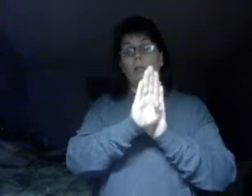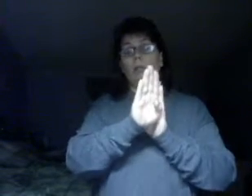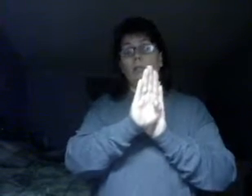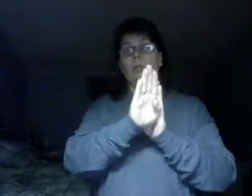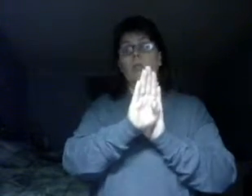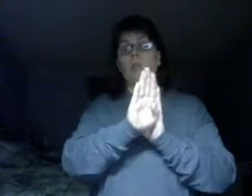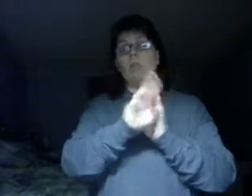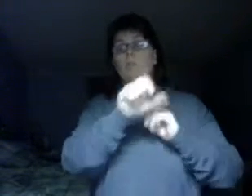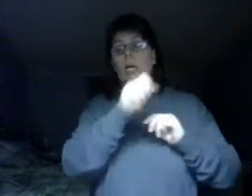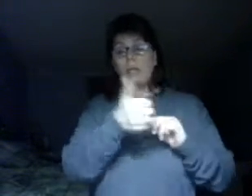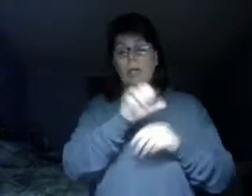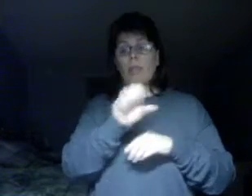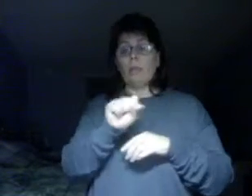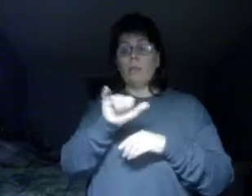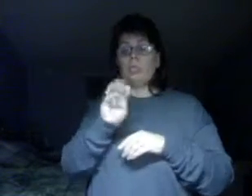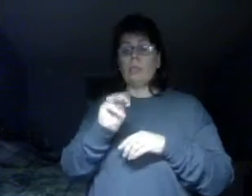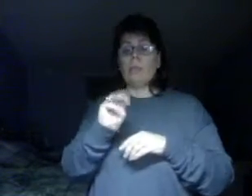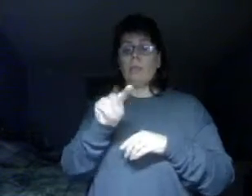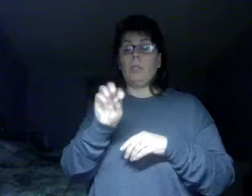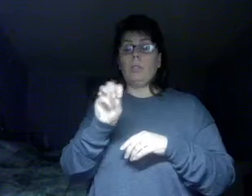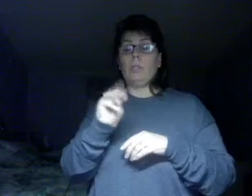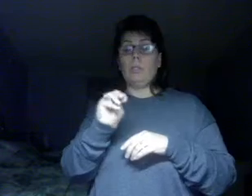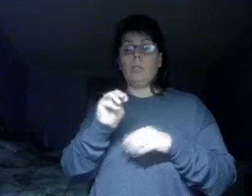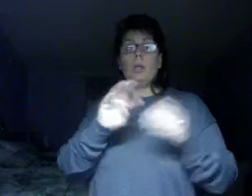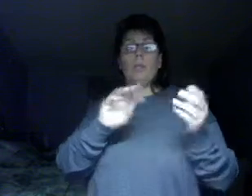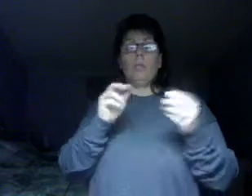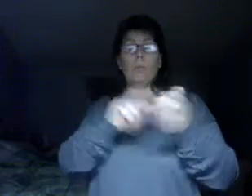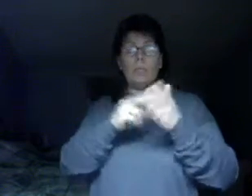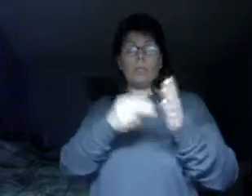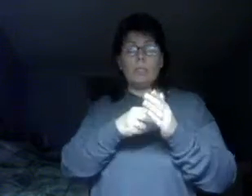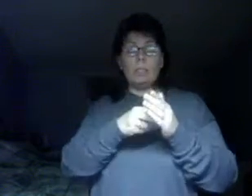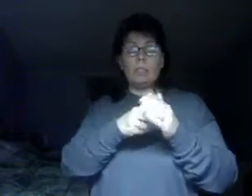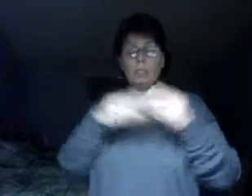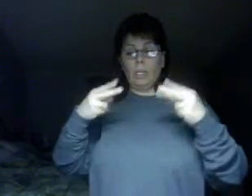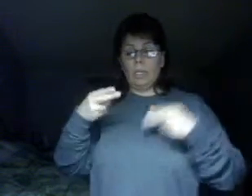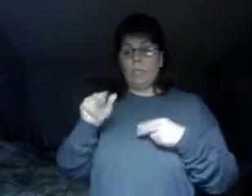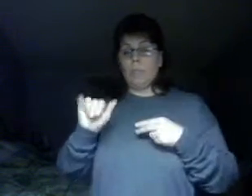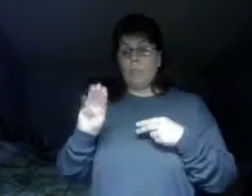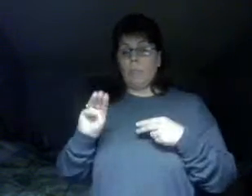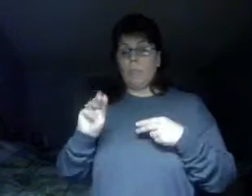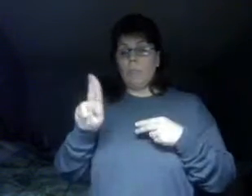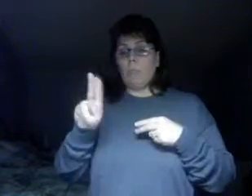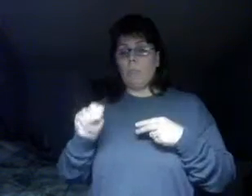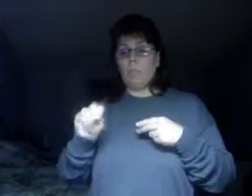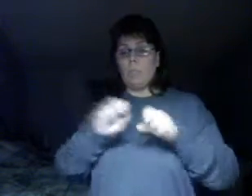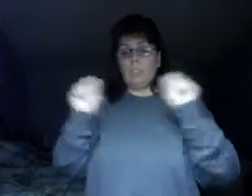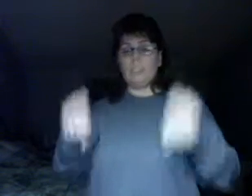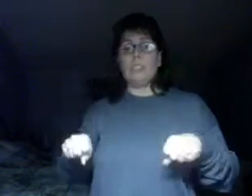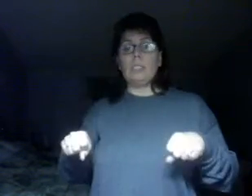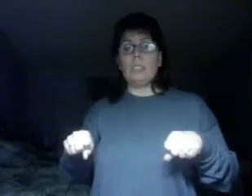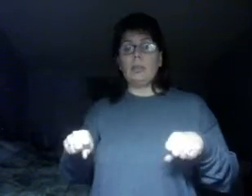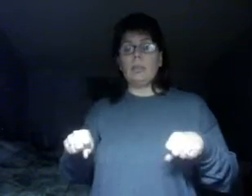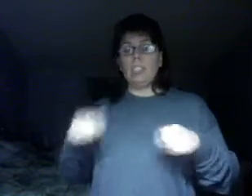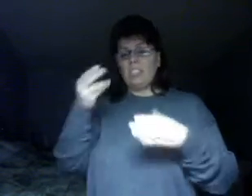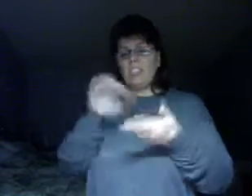weakened but not totally destroyed. A person may have a cold that might last for 3 weeks instead of 1, but they